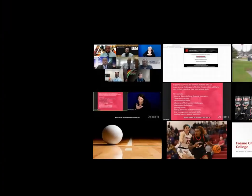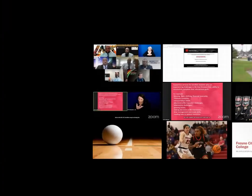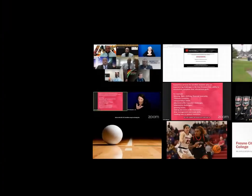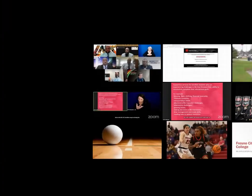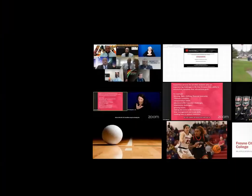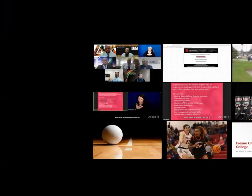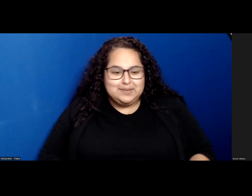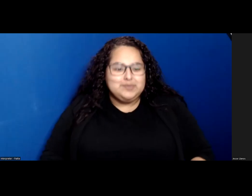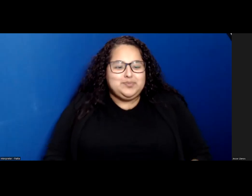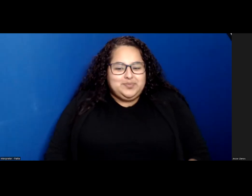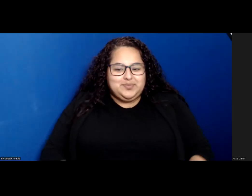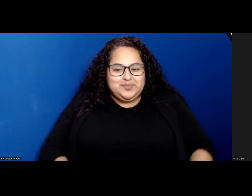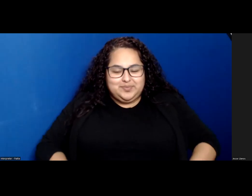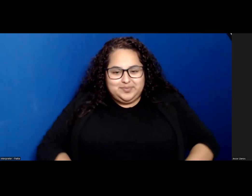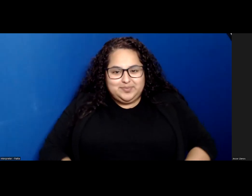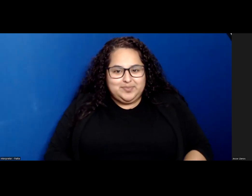Okay.